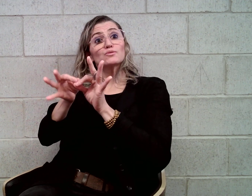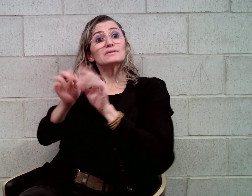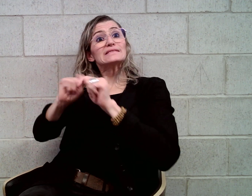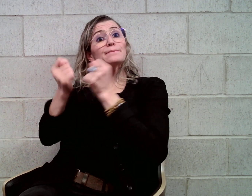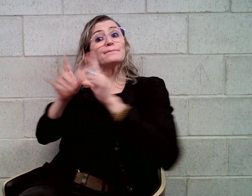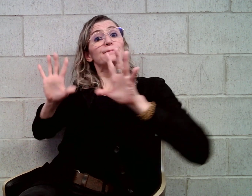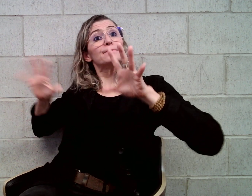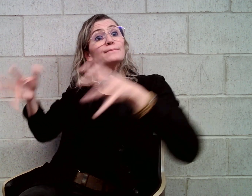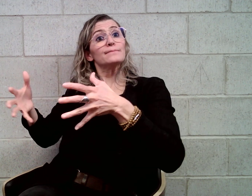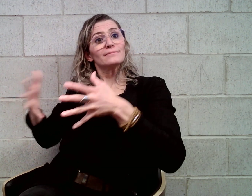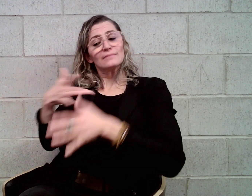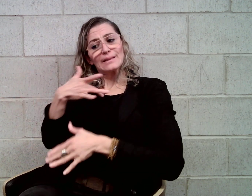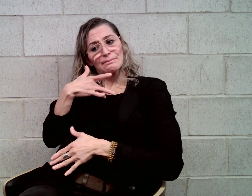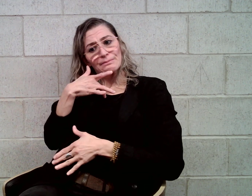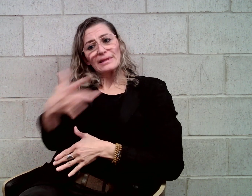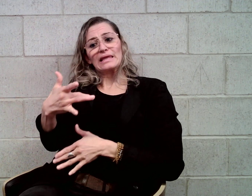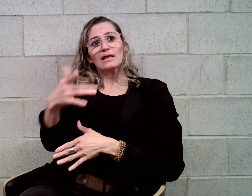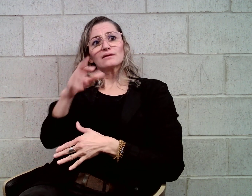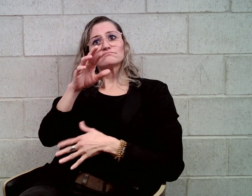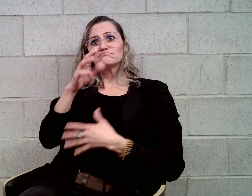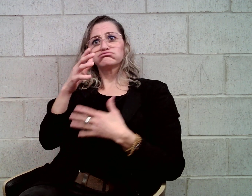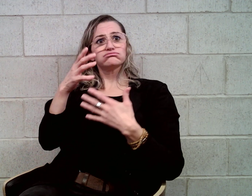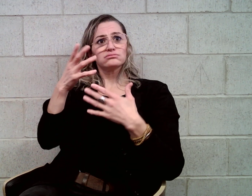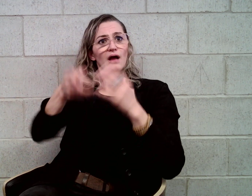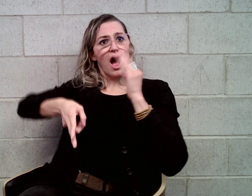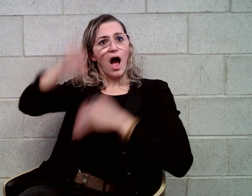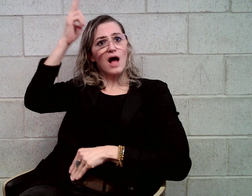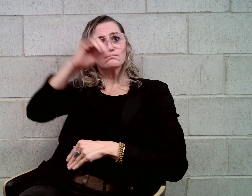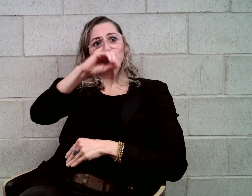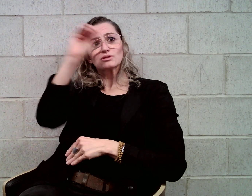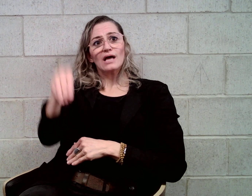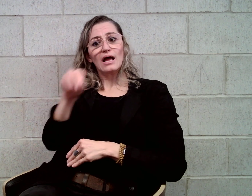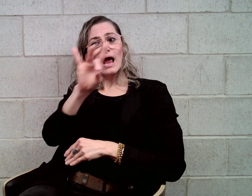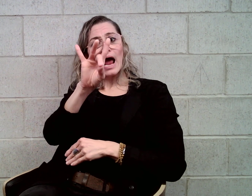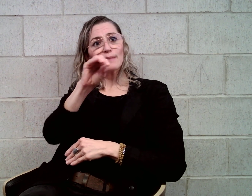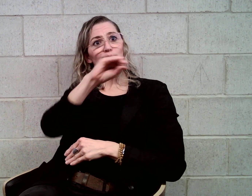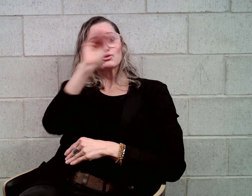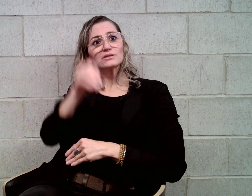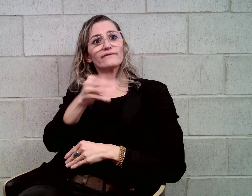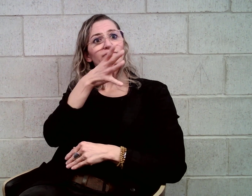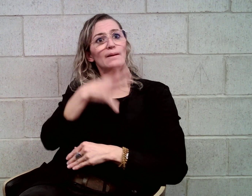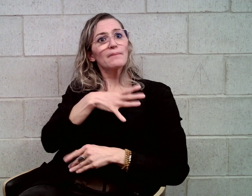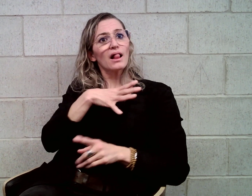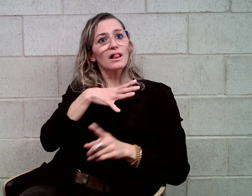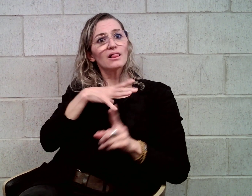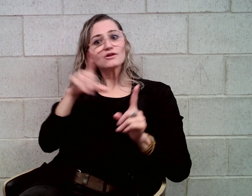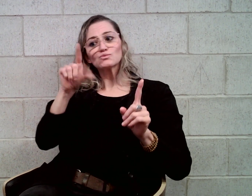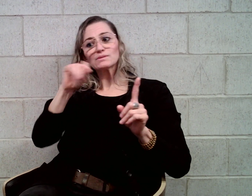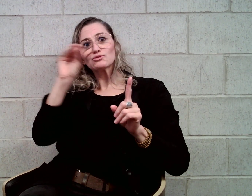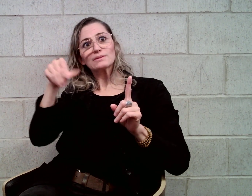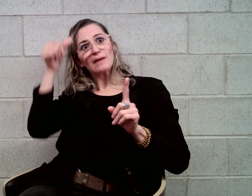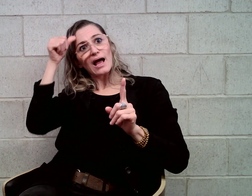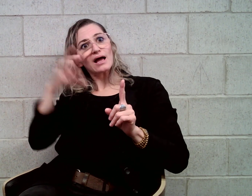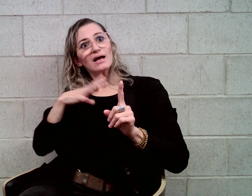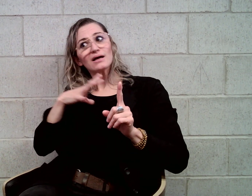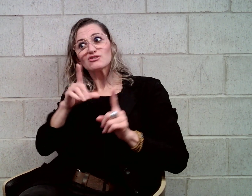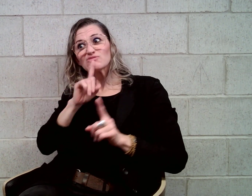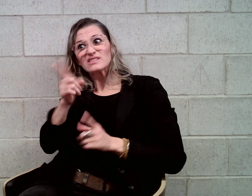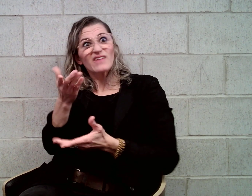language. But if you, look at hearing people who learn sign, for example, look at the interpreting profession.